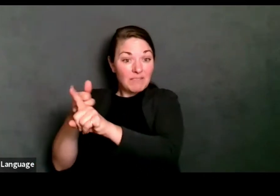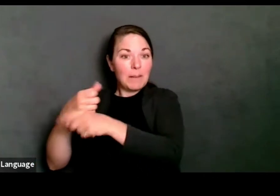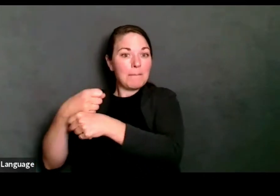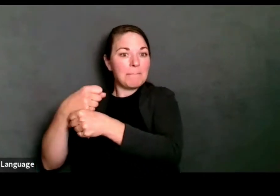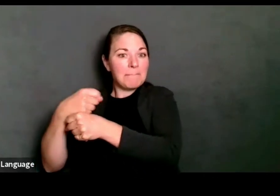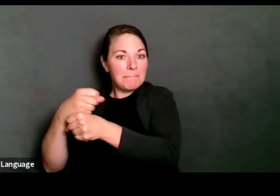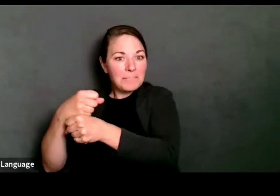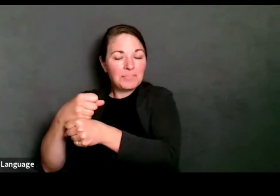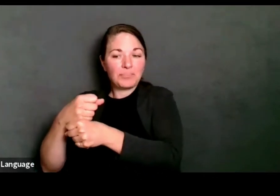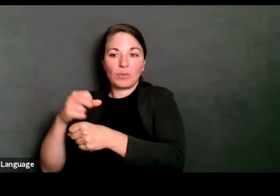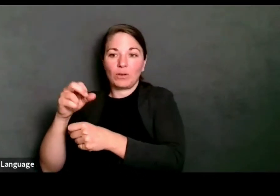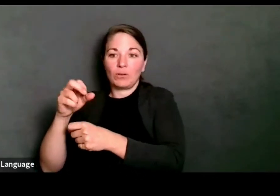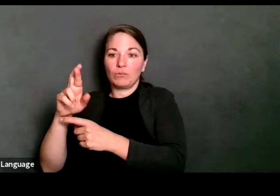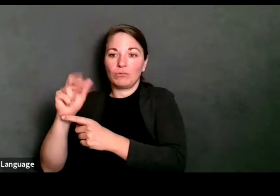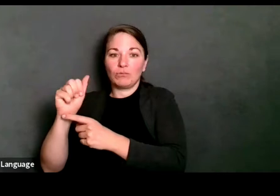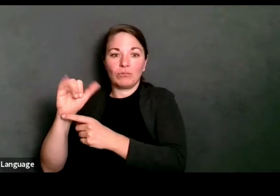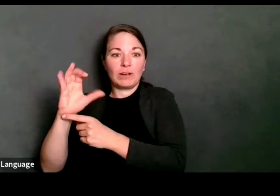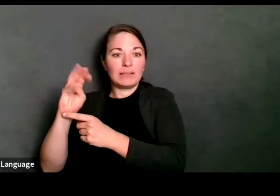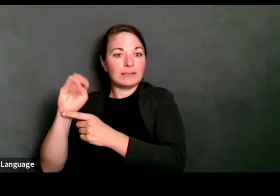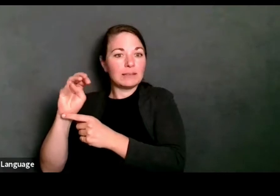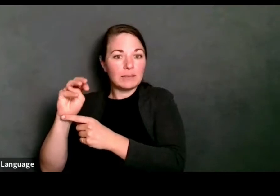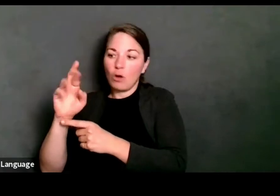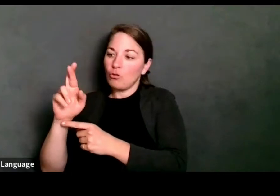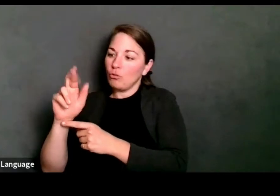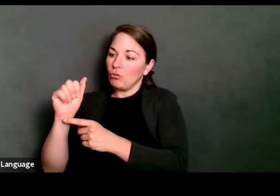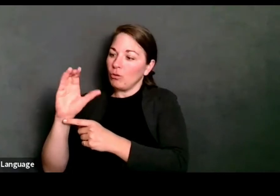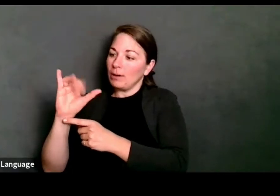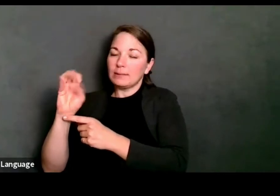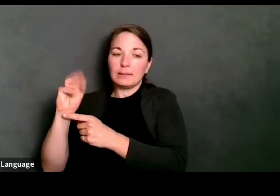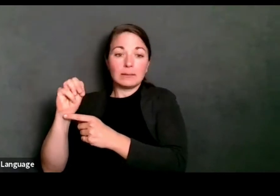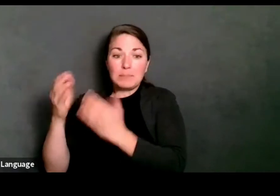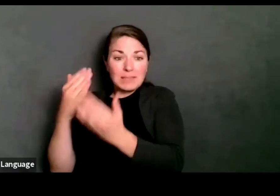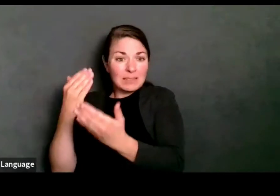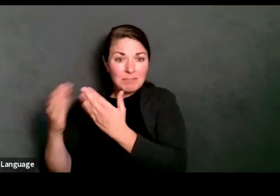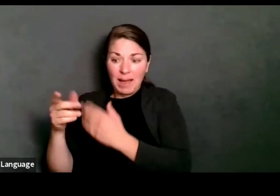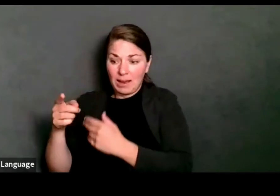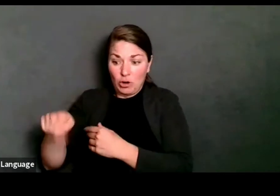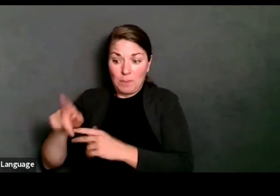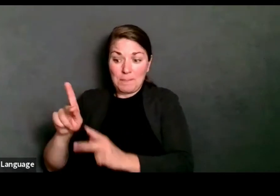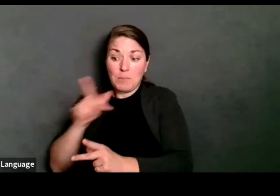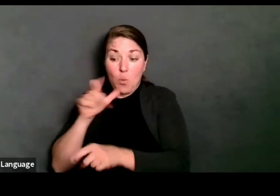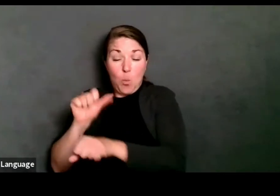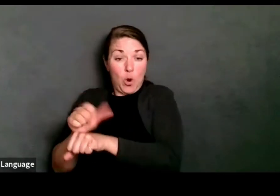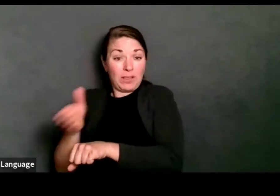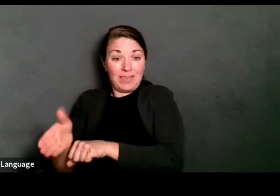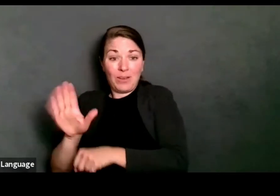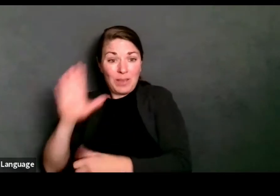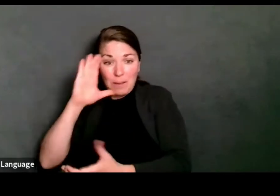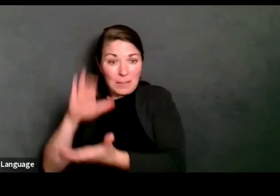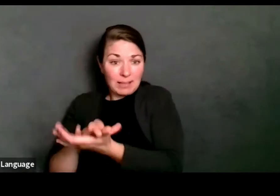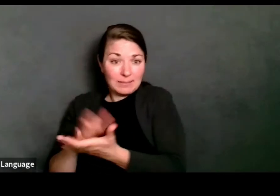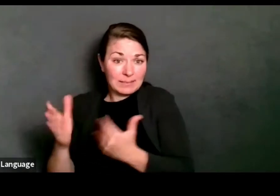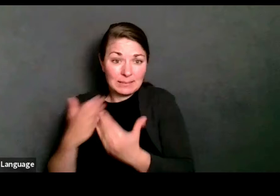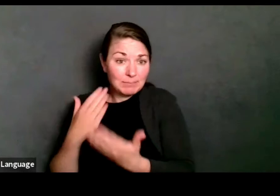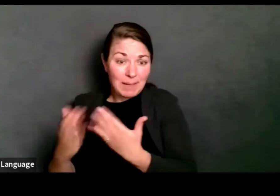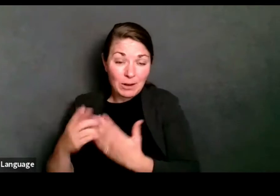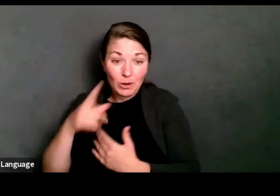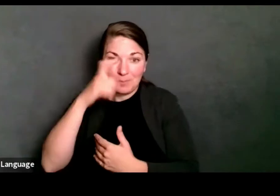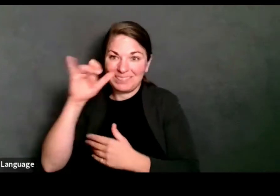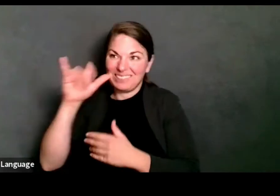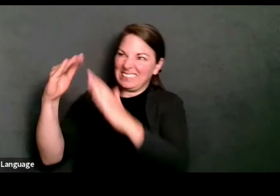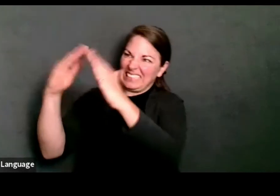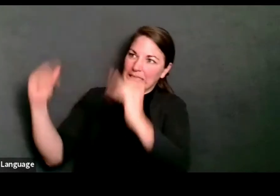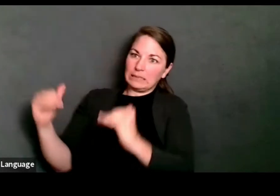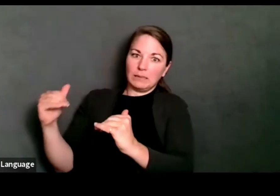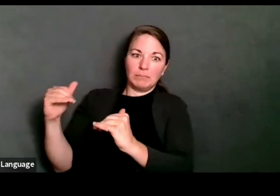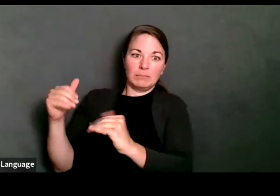racism, regardless of the beliefs of the people working within it. And that's important because we can't change outcomes by just